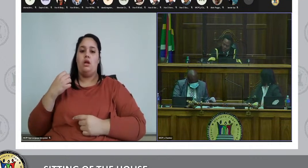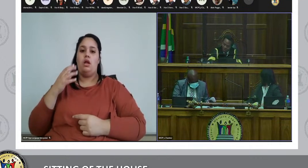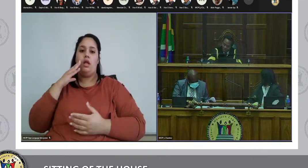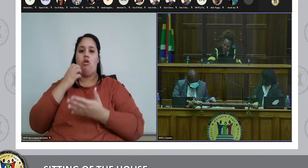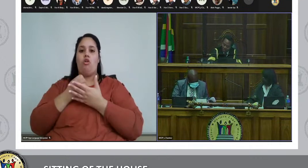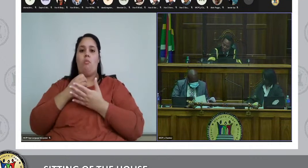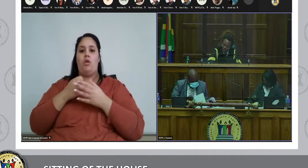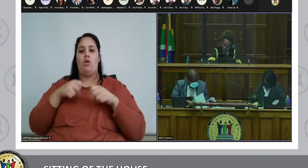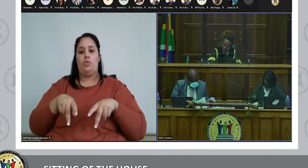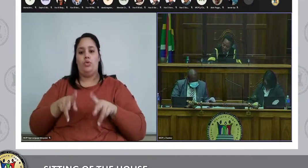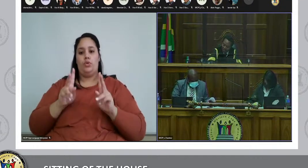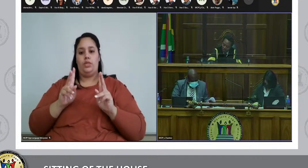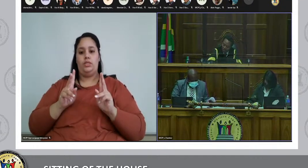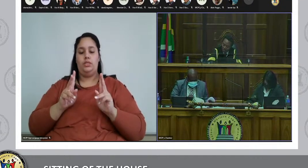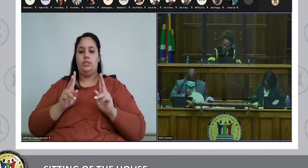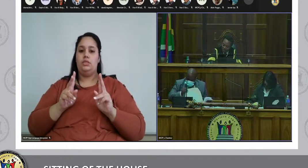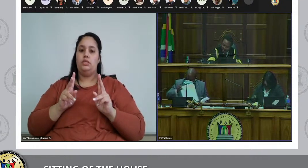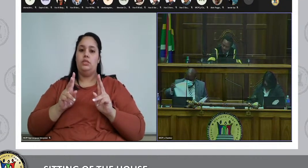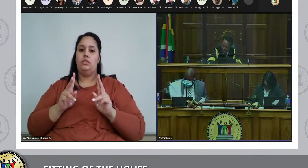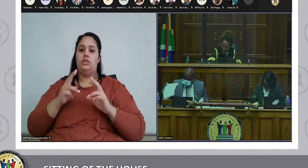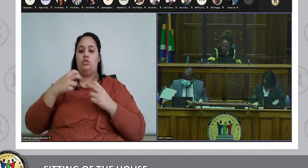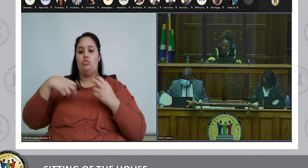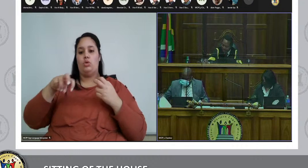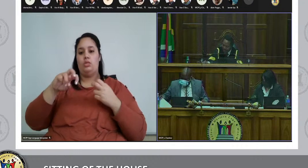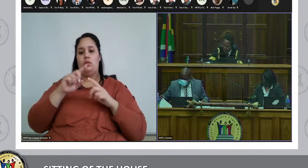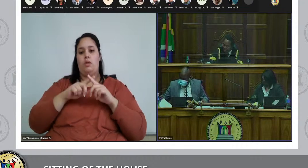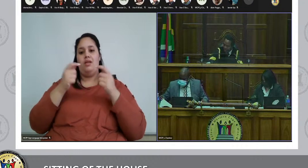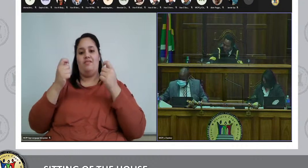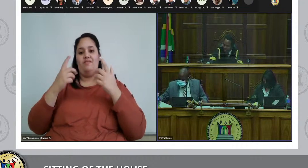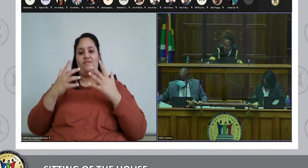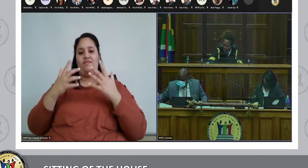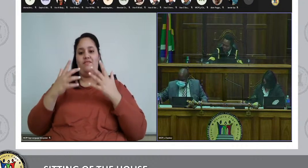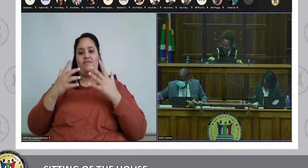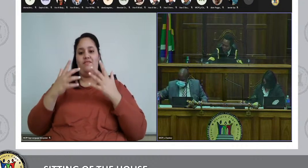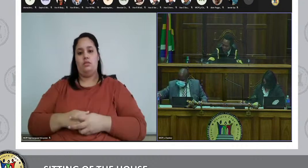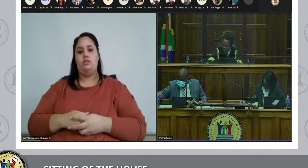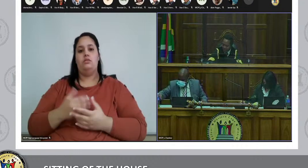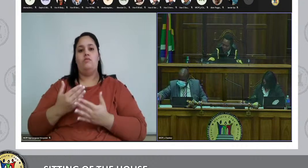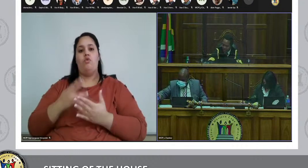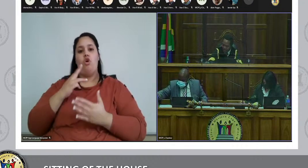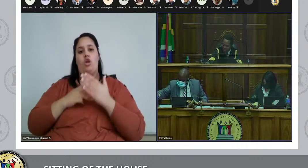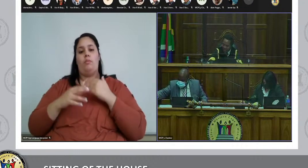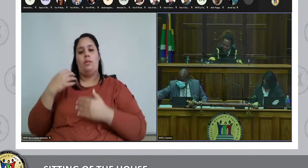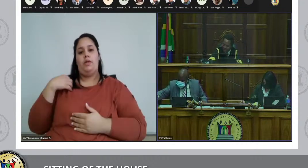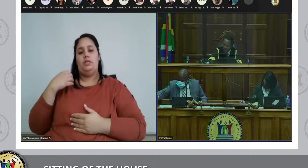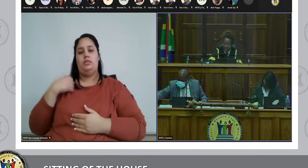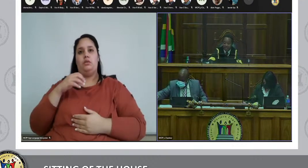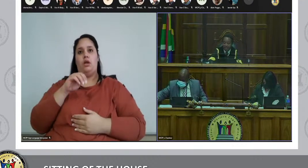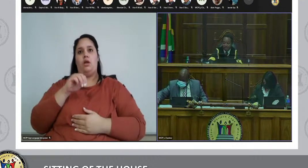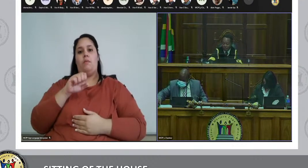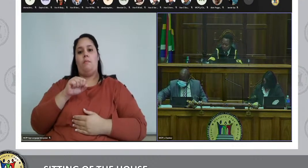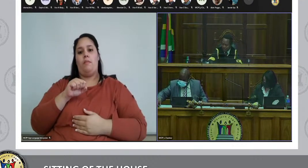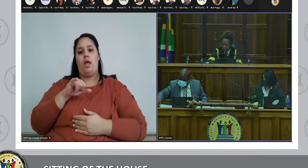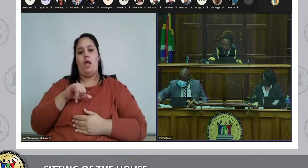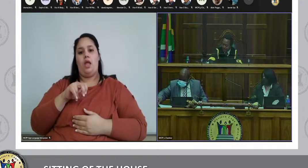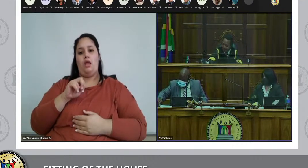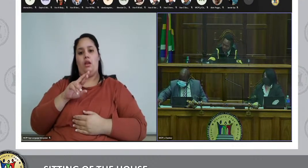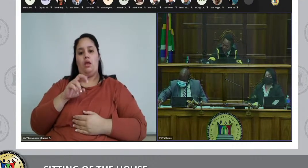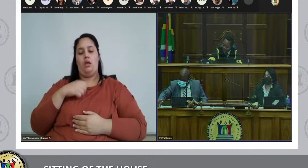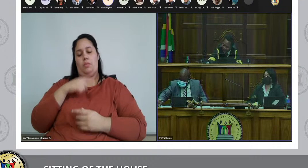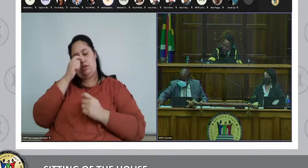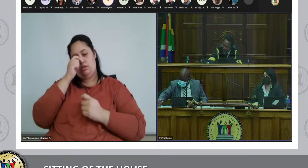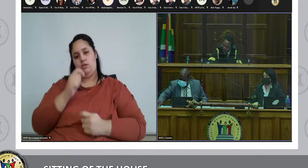Economic Opportunities, Tourism and Finance, and that is the Honourable Minister Menye. I recognize the Honourable